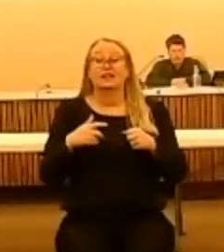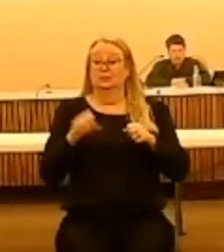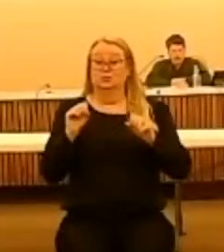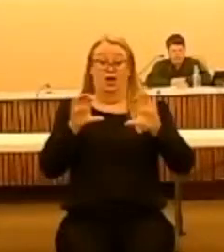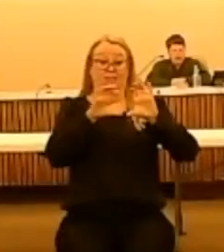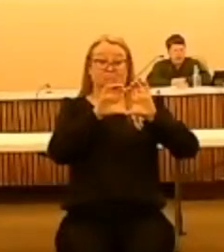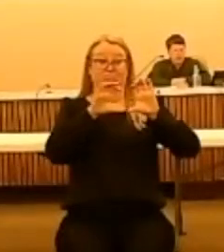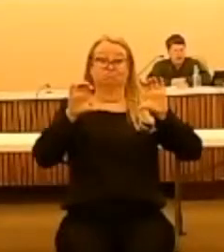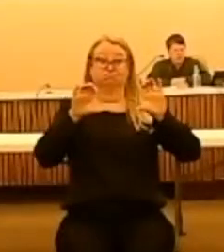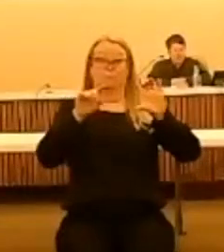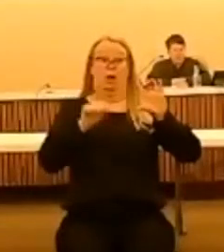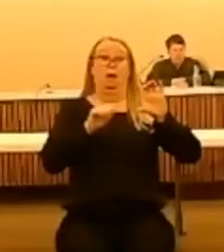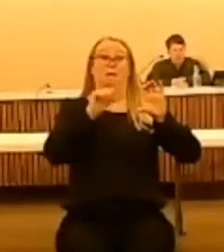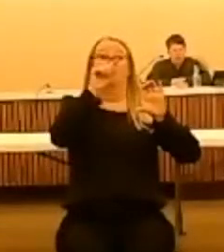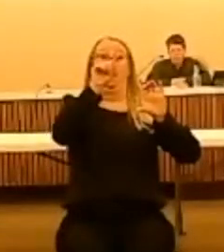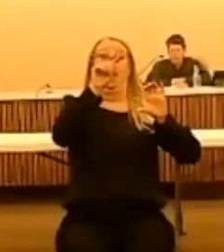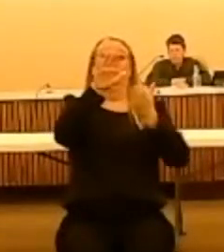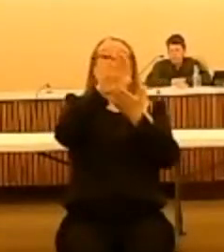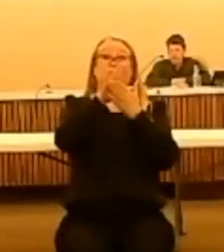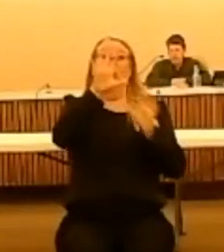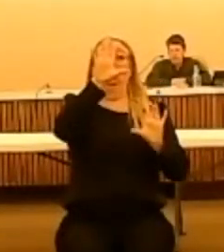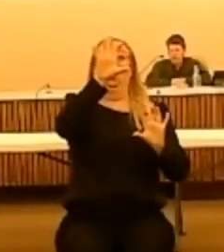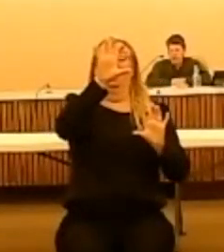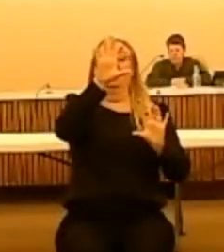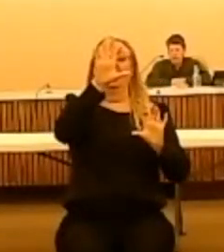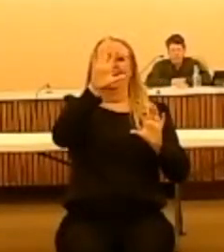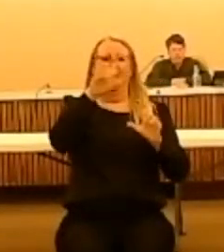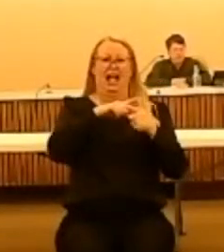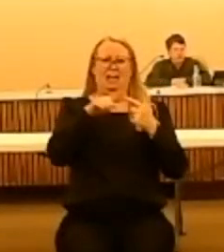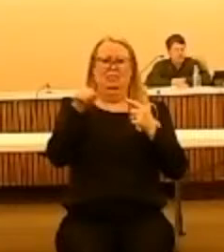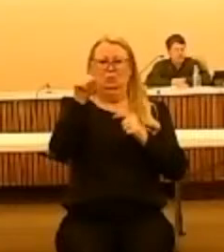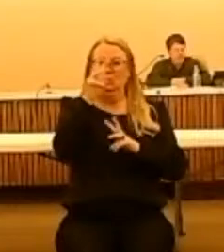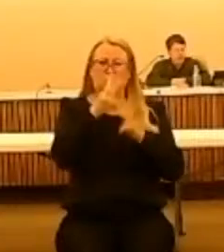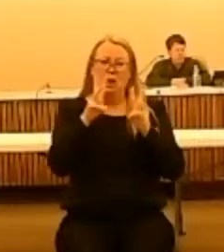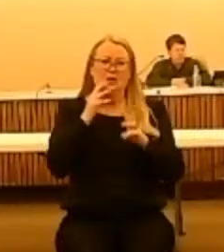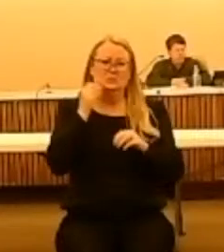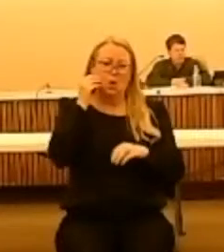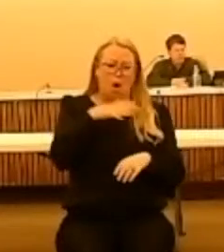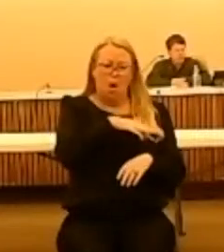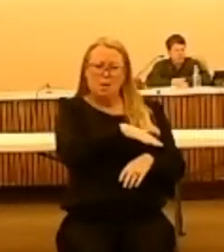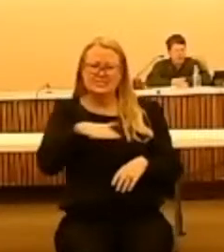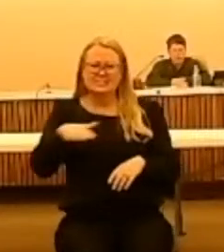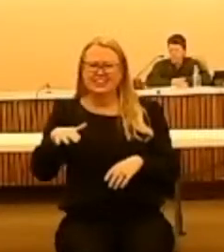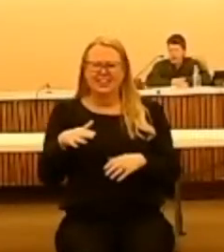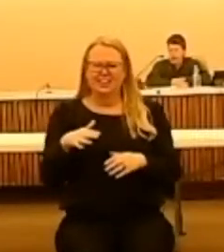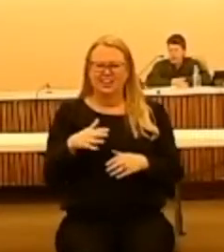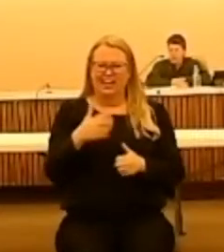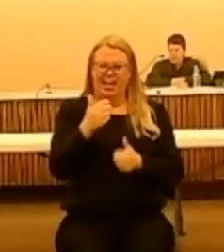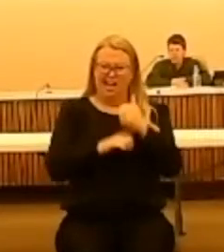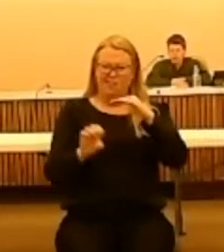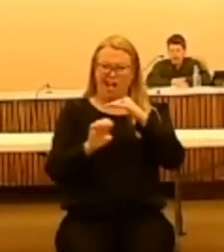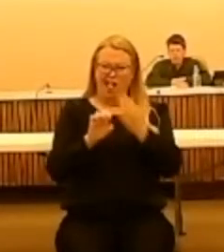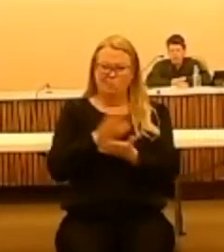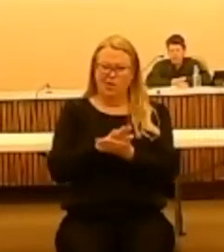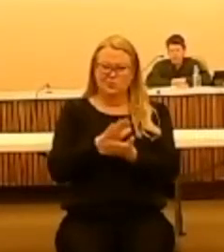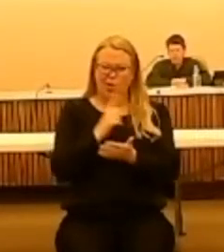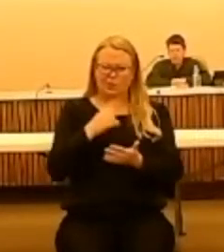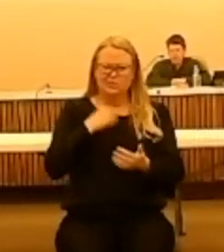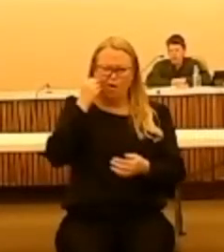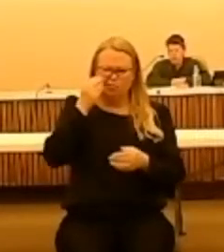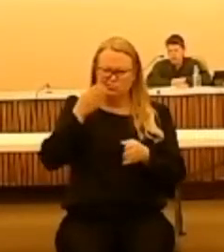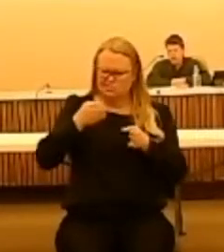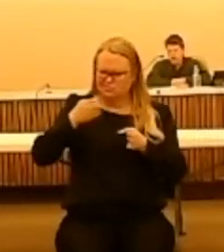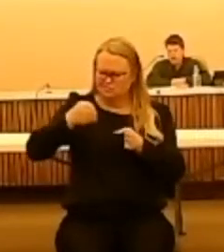homes, but let's face it, that's the scenario of pretty much every elementary school in town. That homes back up to those elementary